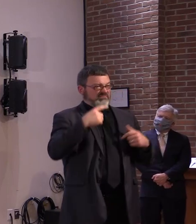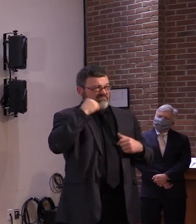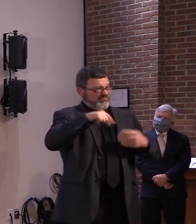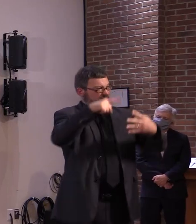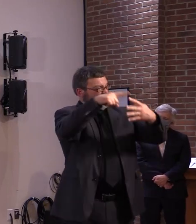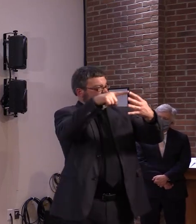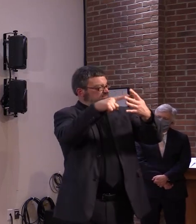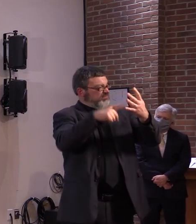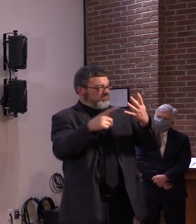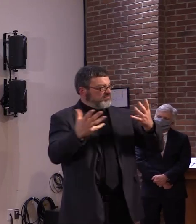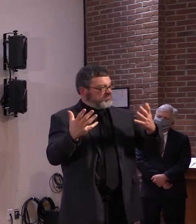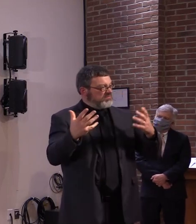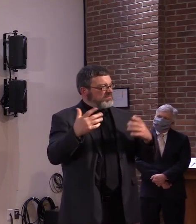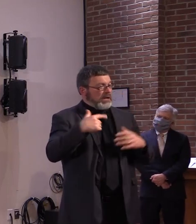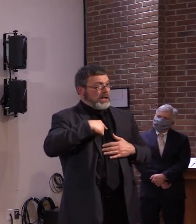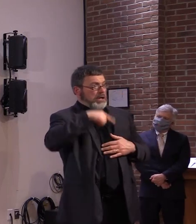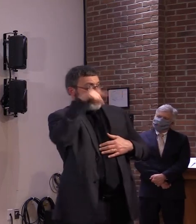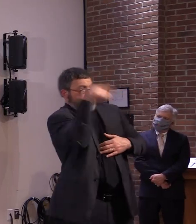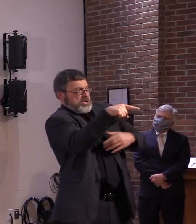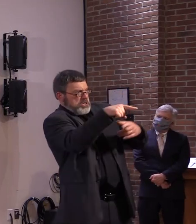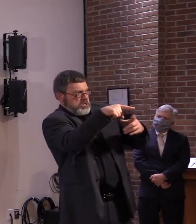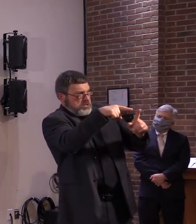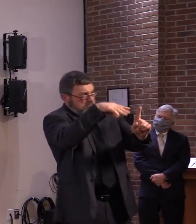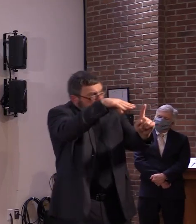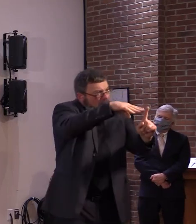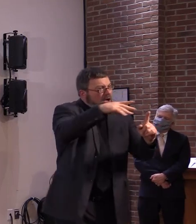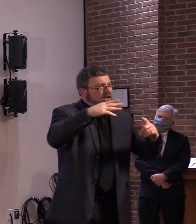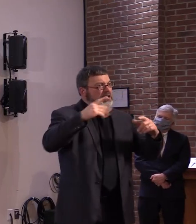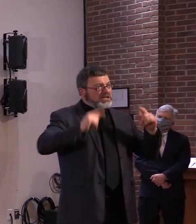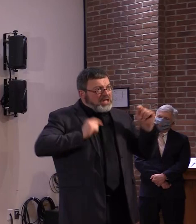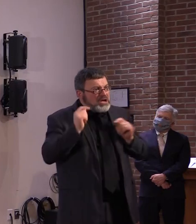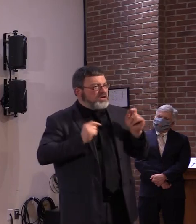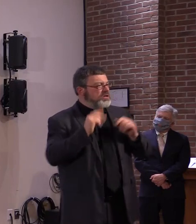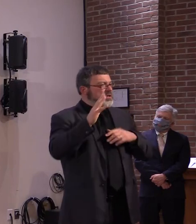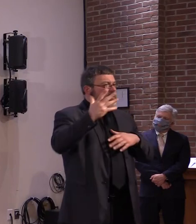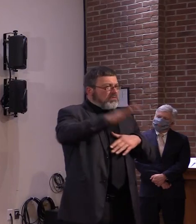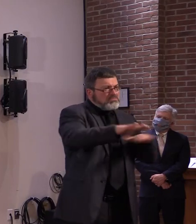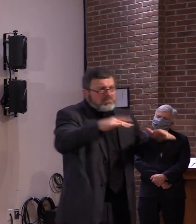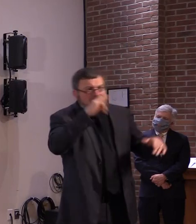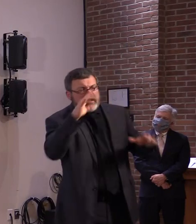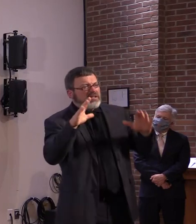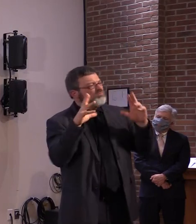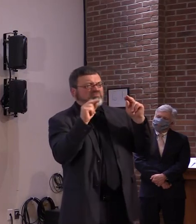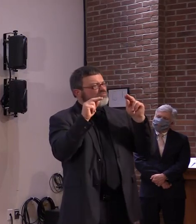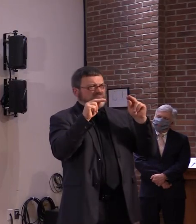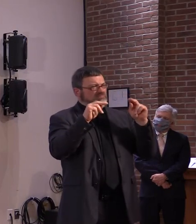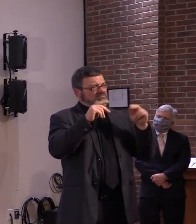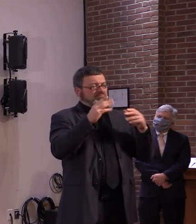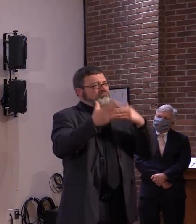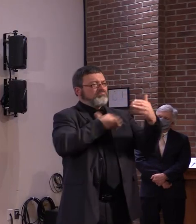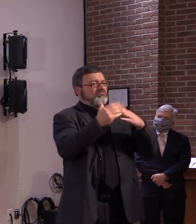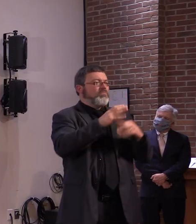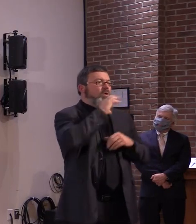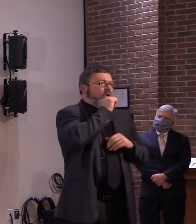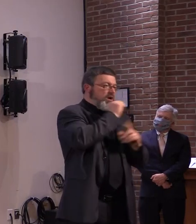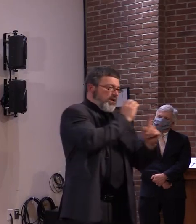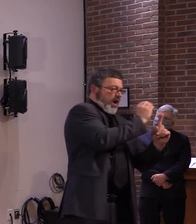do a young child or an adult. It's 6-foot spaces,